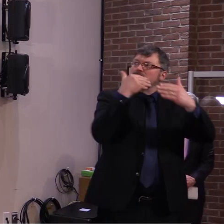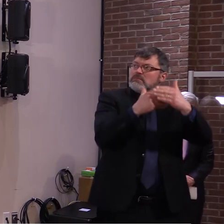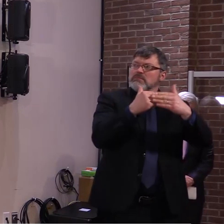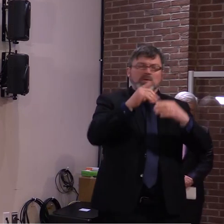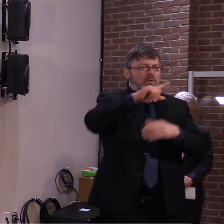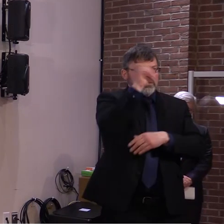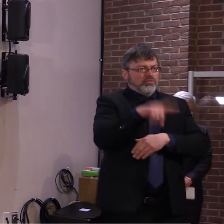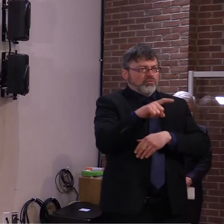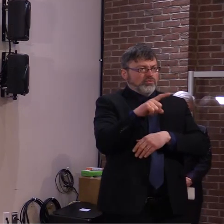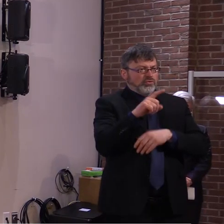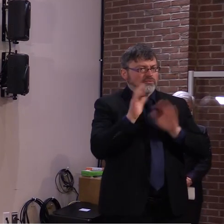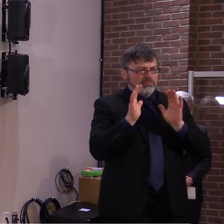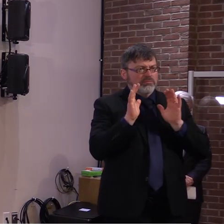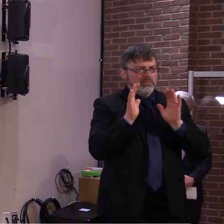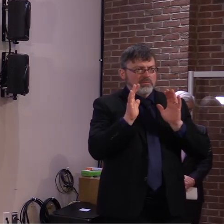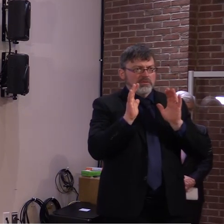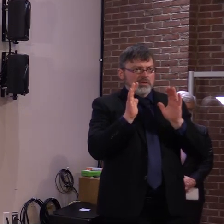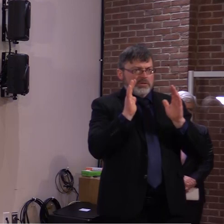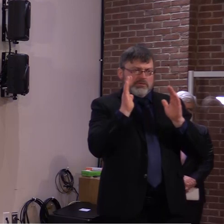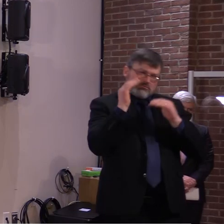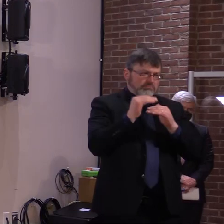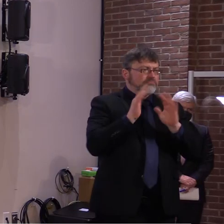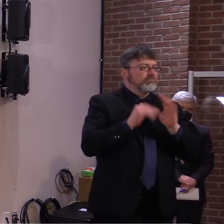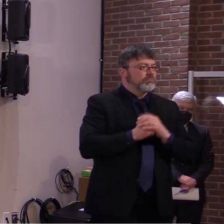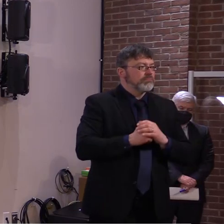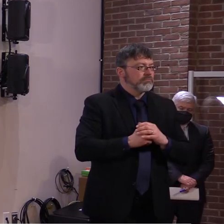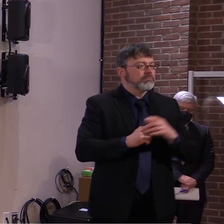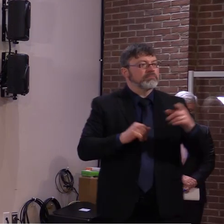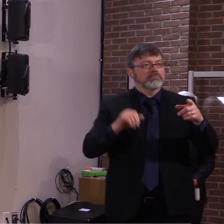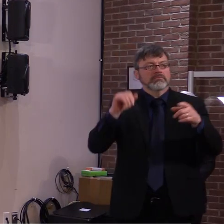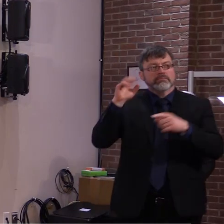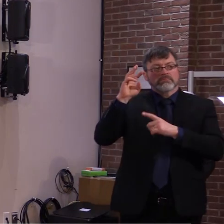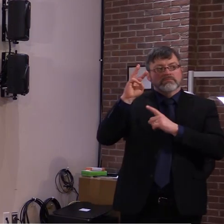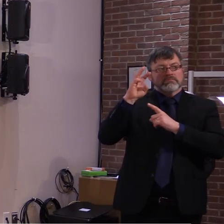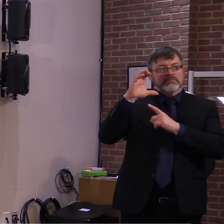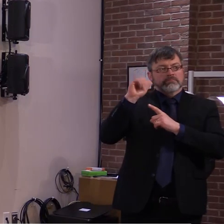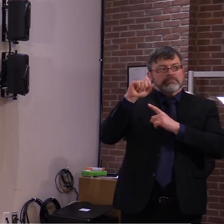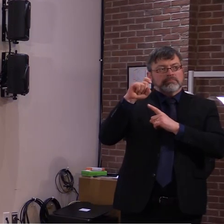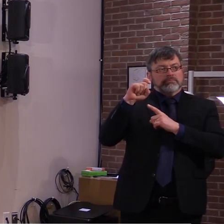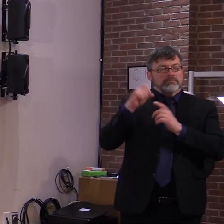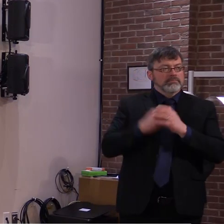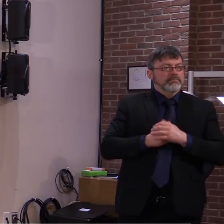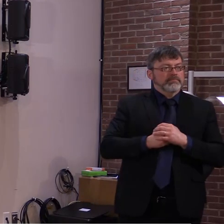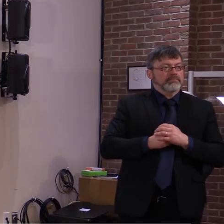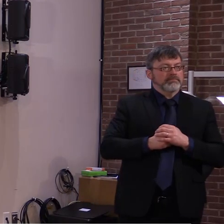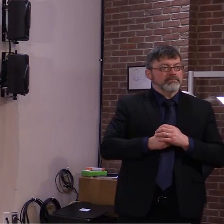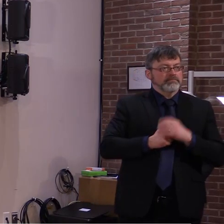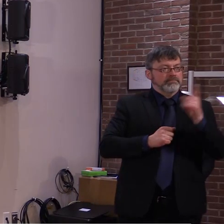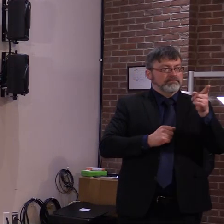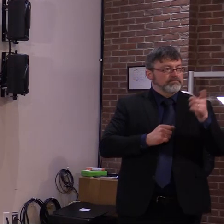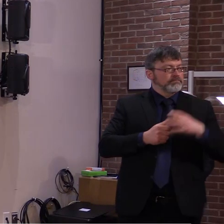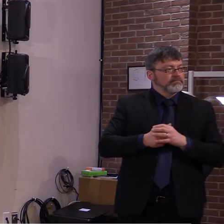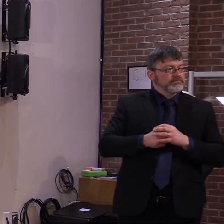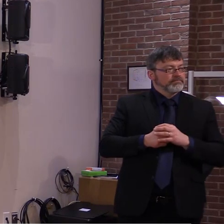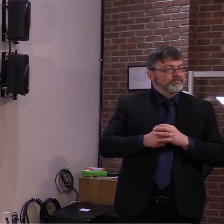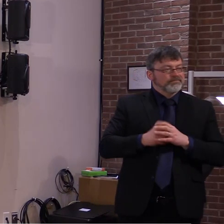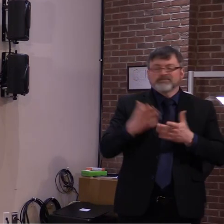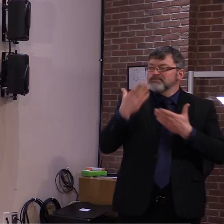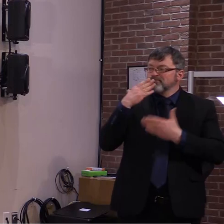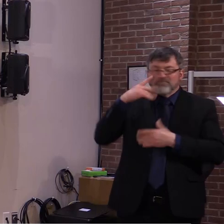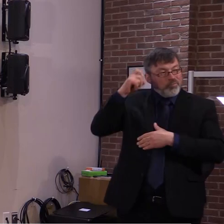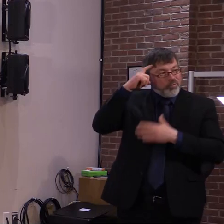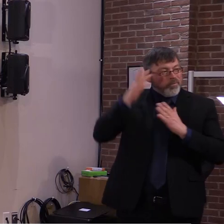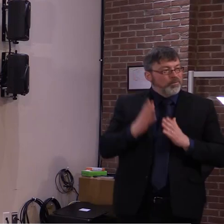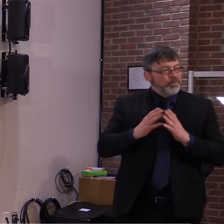folks. We'll start with Calvin, please. Thank you, Governor. So, I guess given the rise